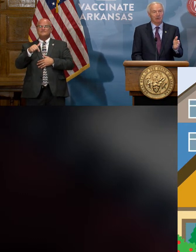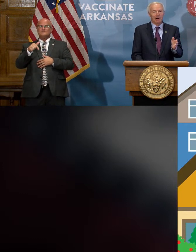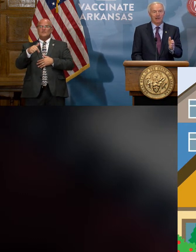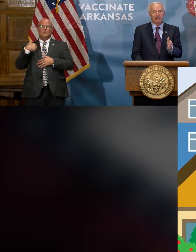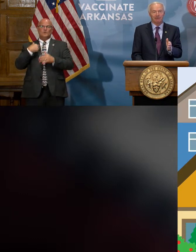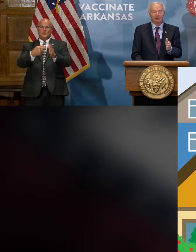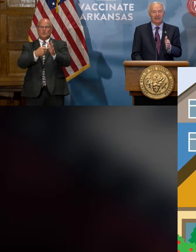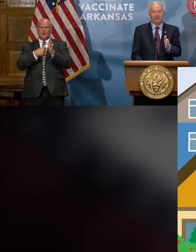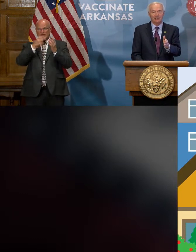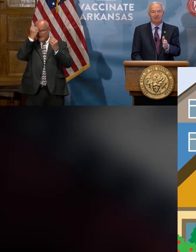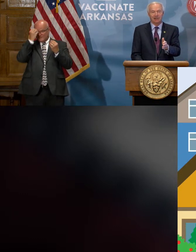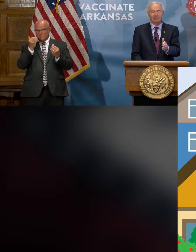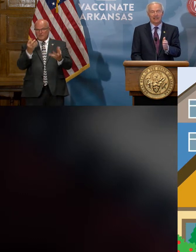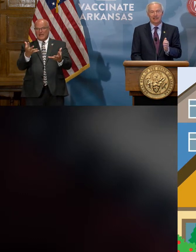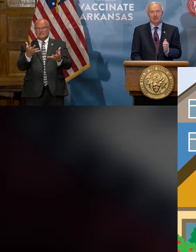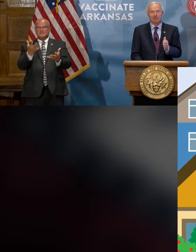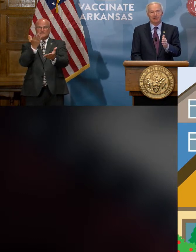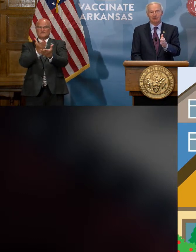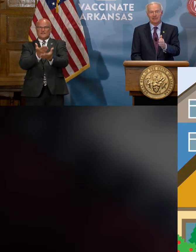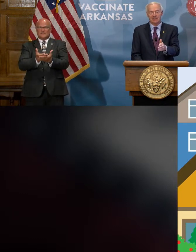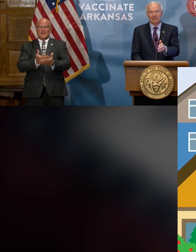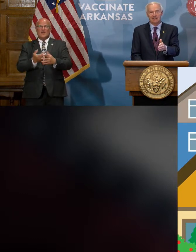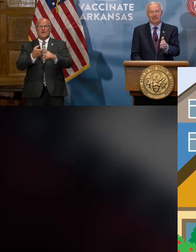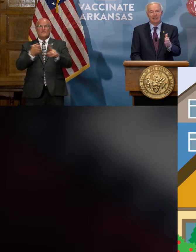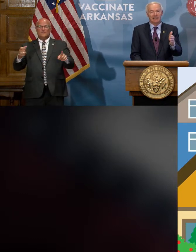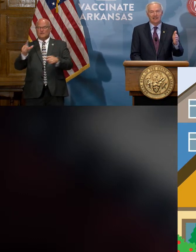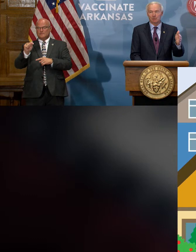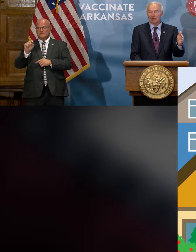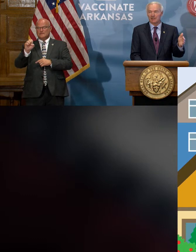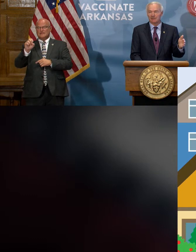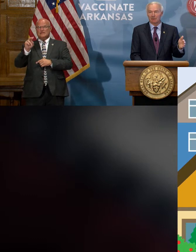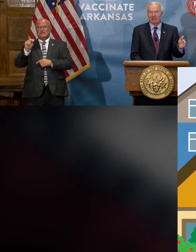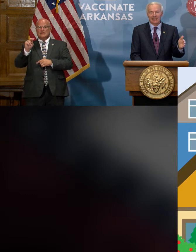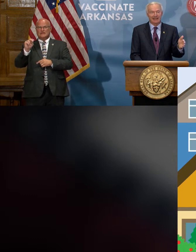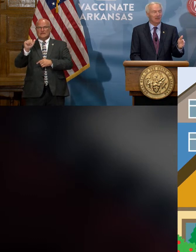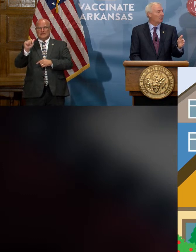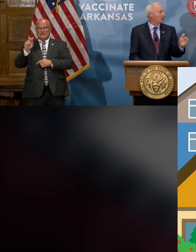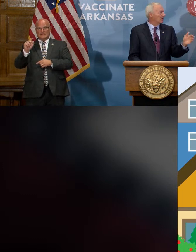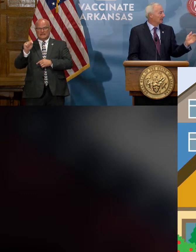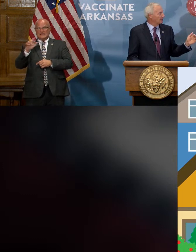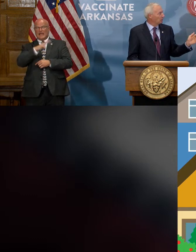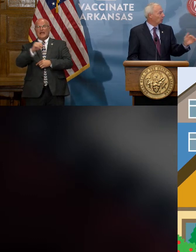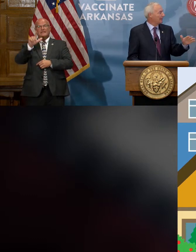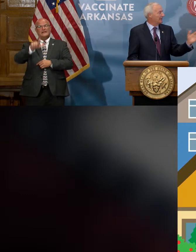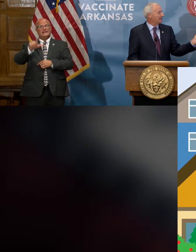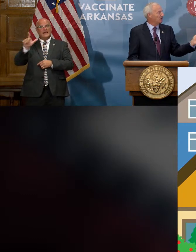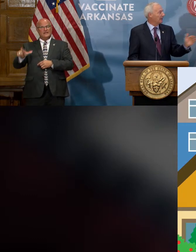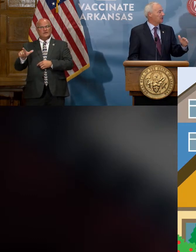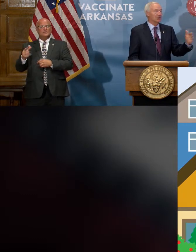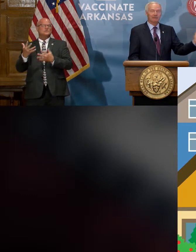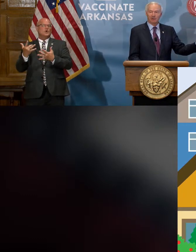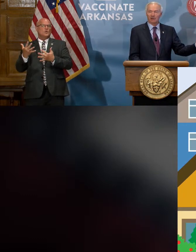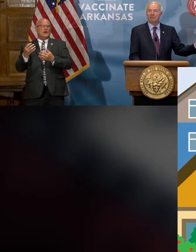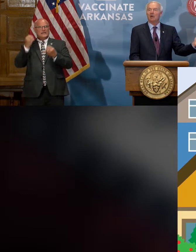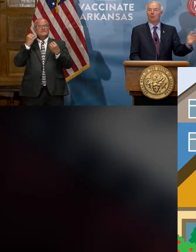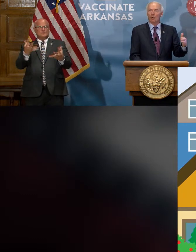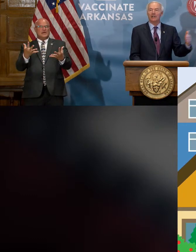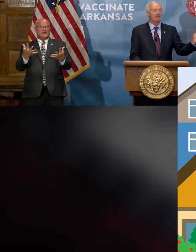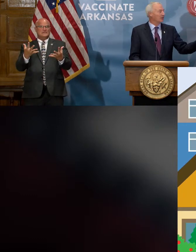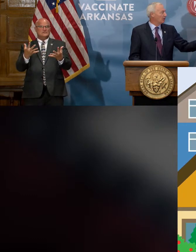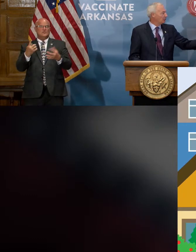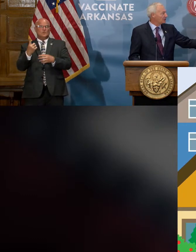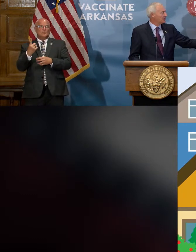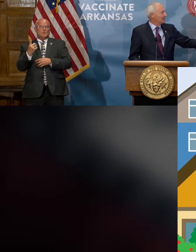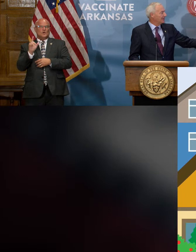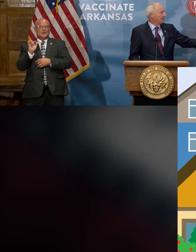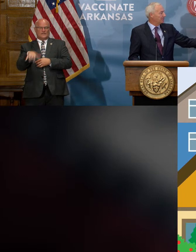we are requiring information verification from the tenant as well as from the landlord. We're waiting information from one